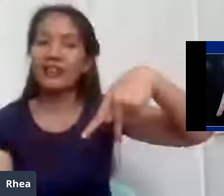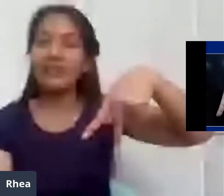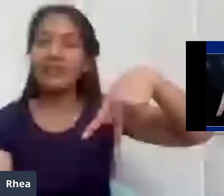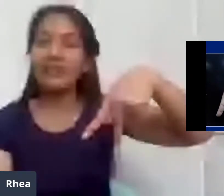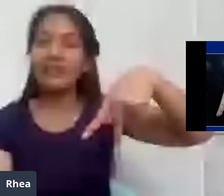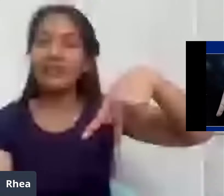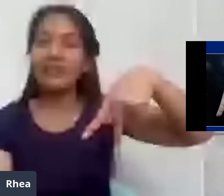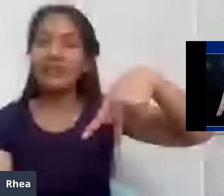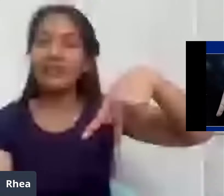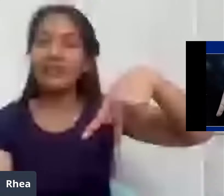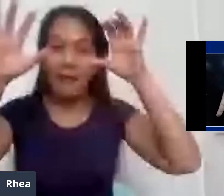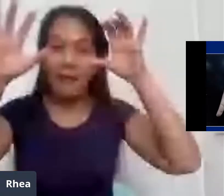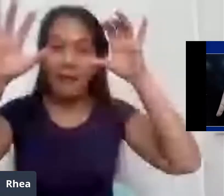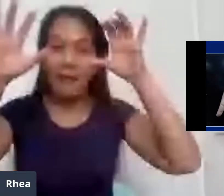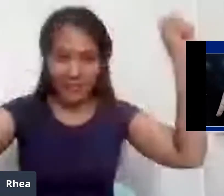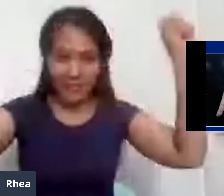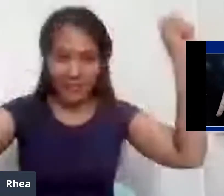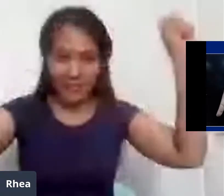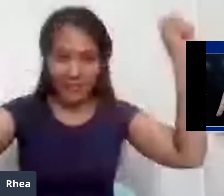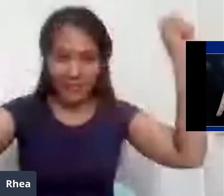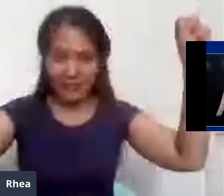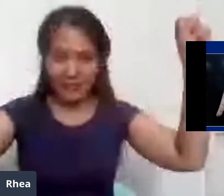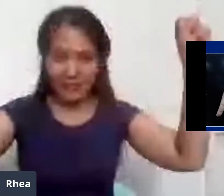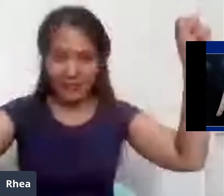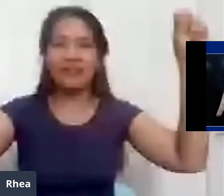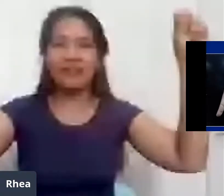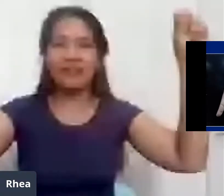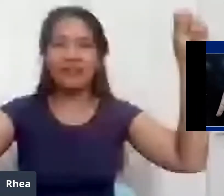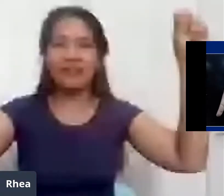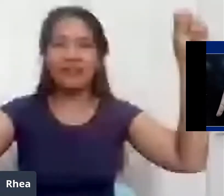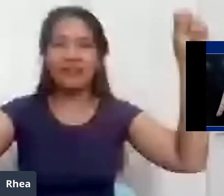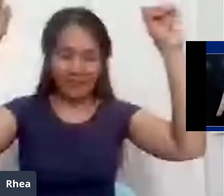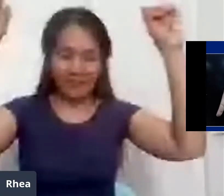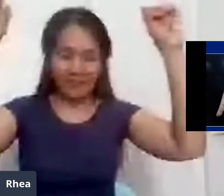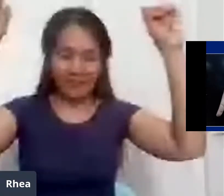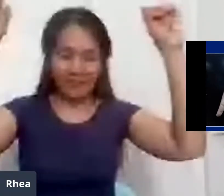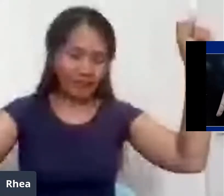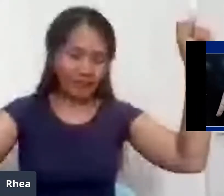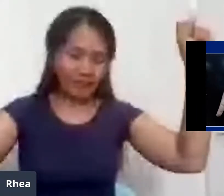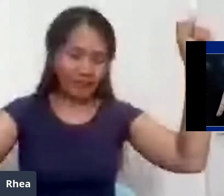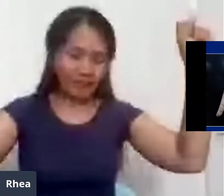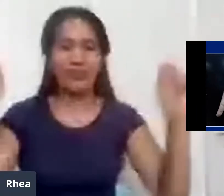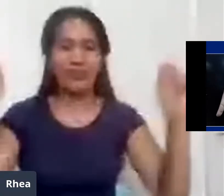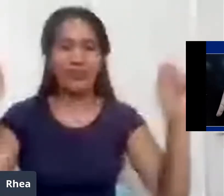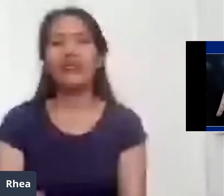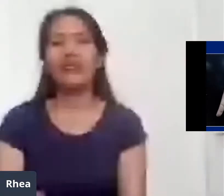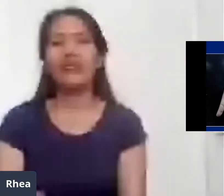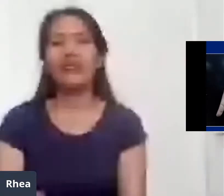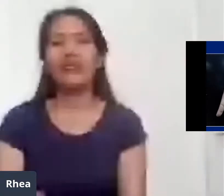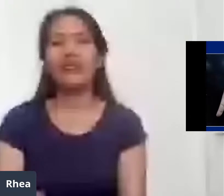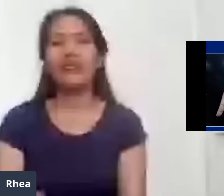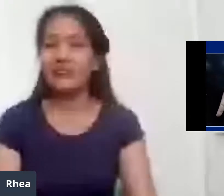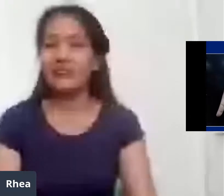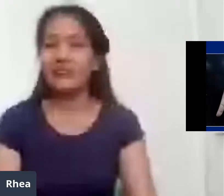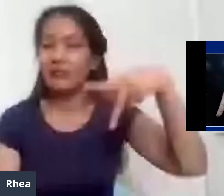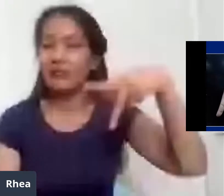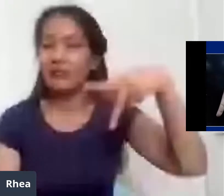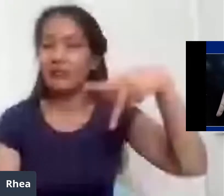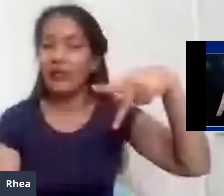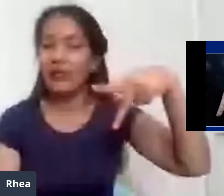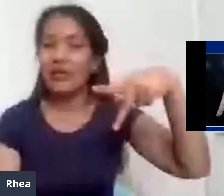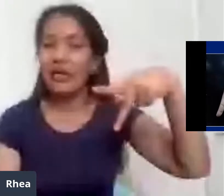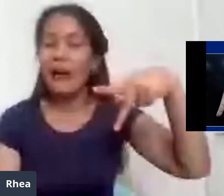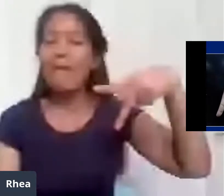person for the day is our president. President. And also we could use